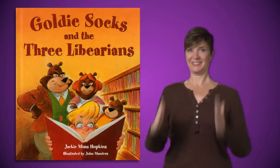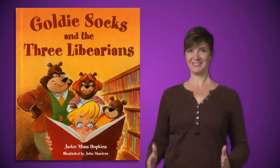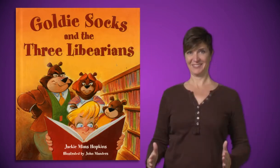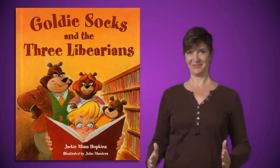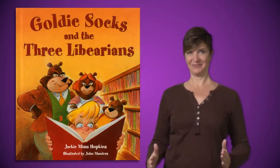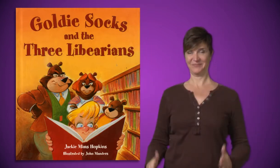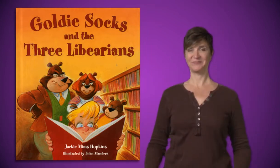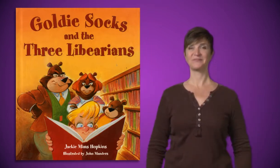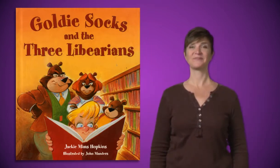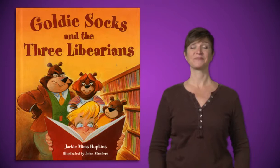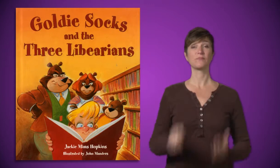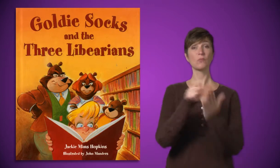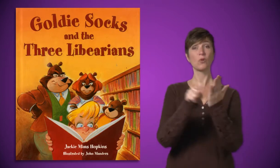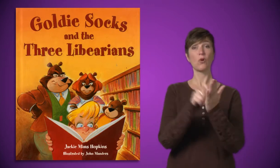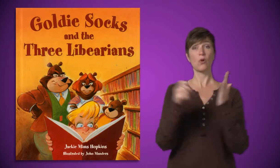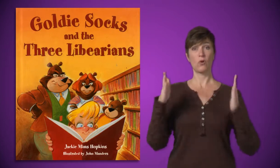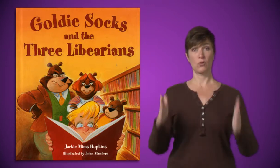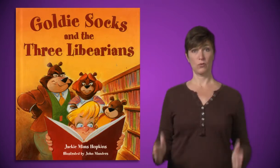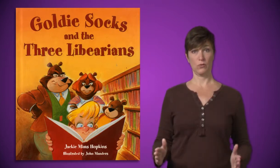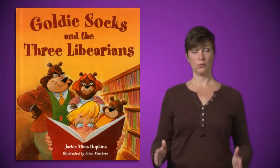Goldie Socks and the Three Libearians.